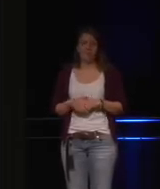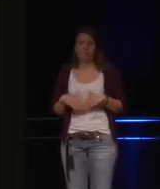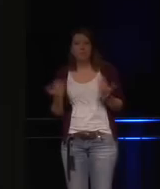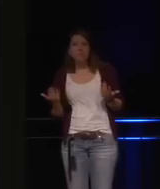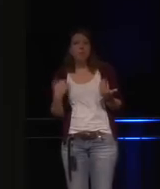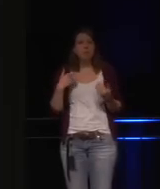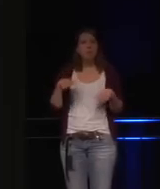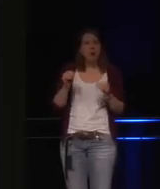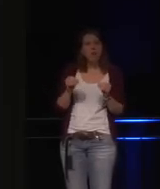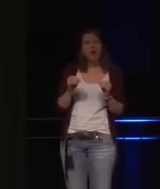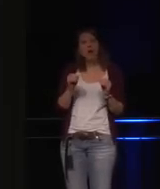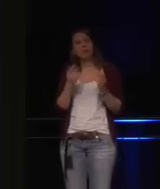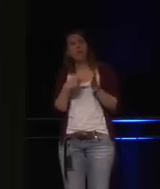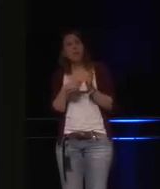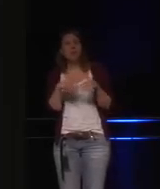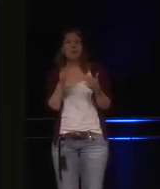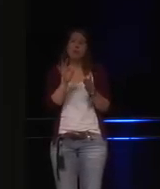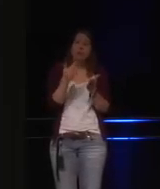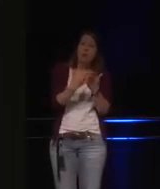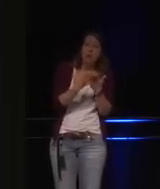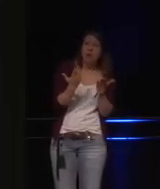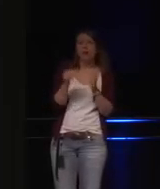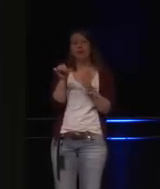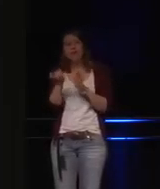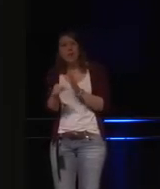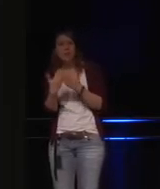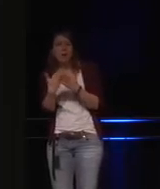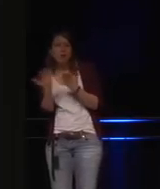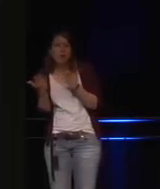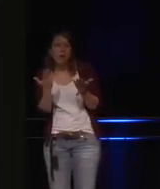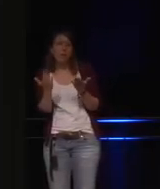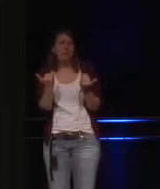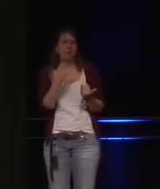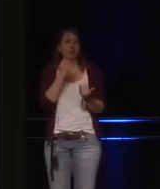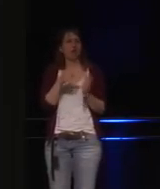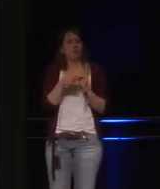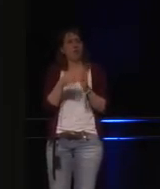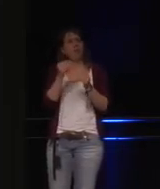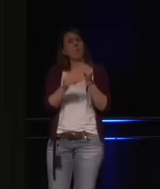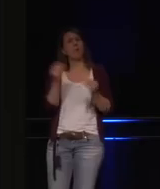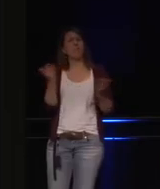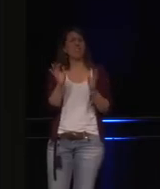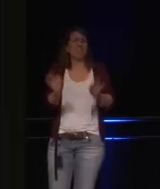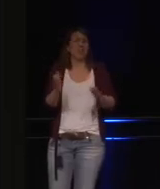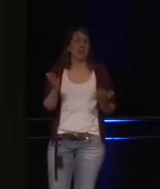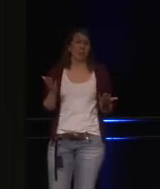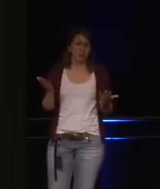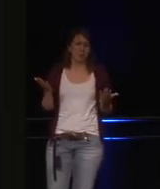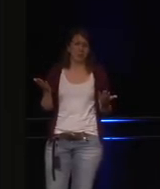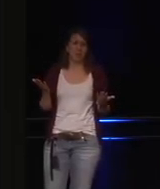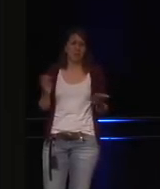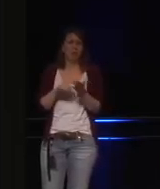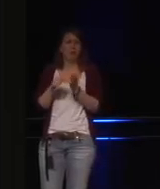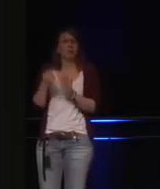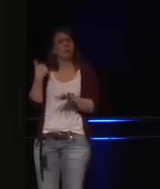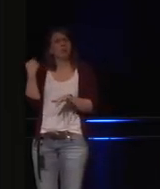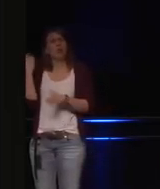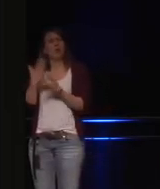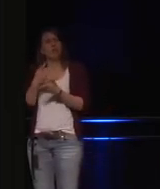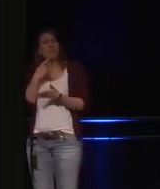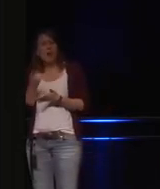first want to focus a little bit on the problem. Because, as I said before, you might now